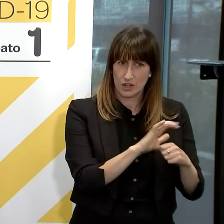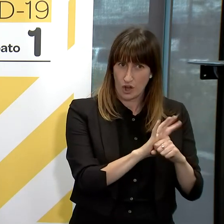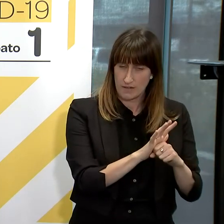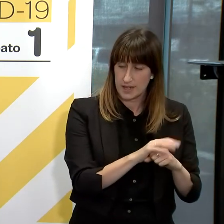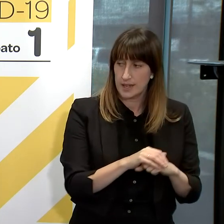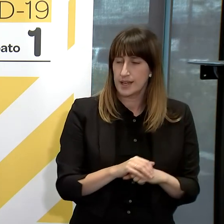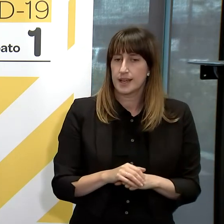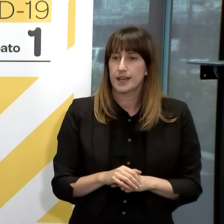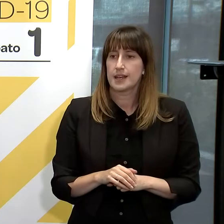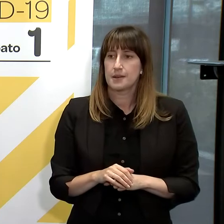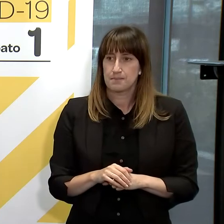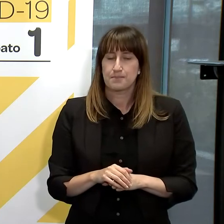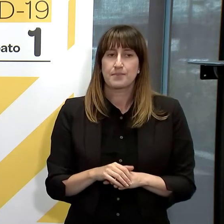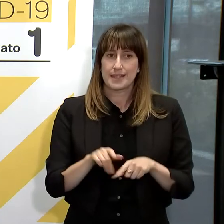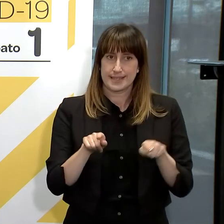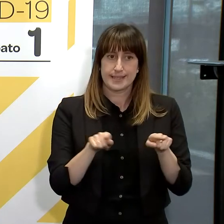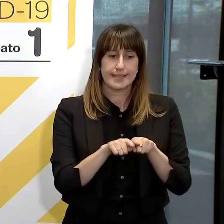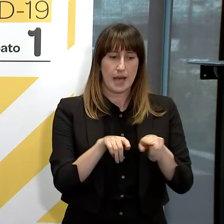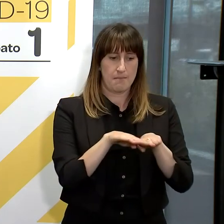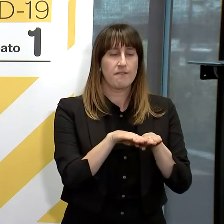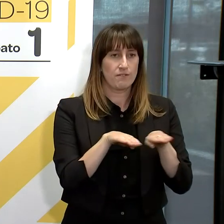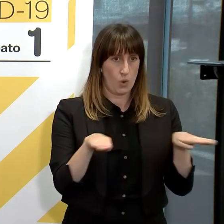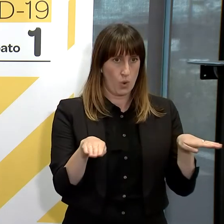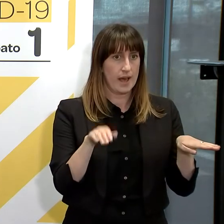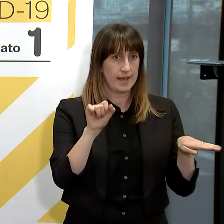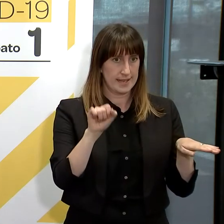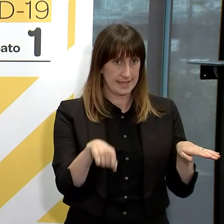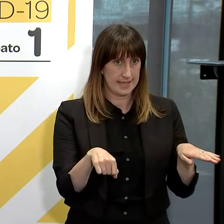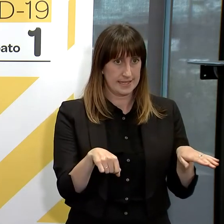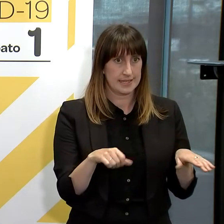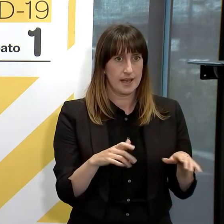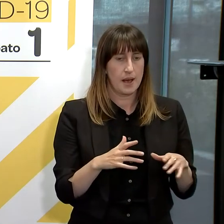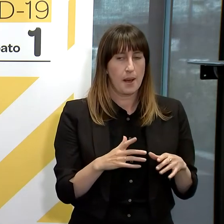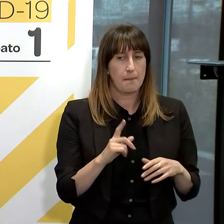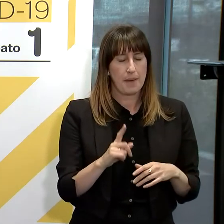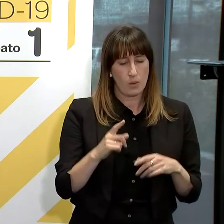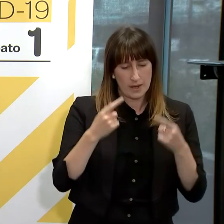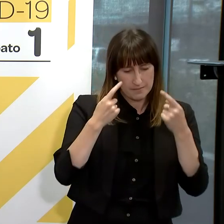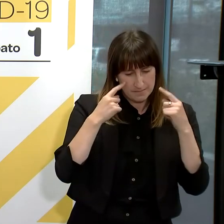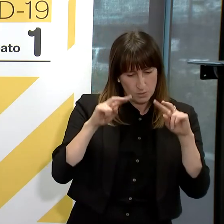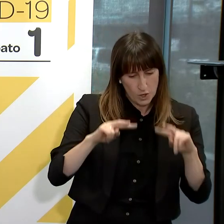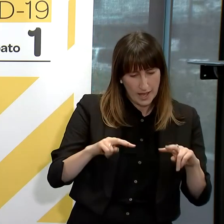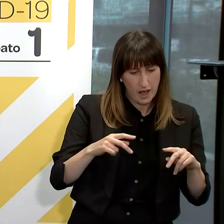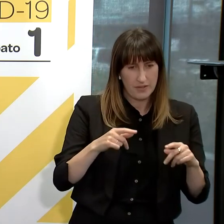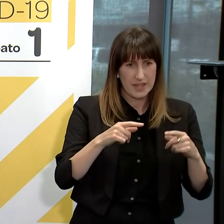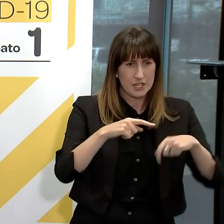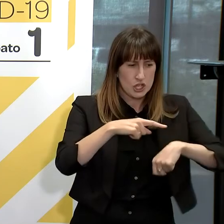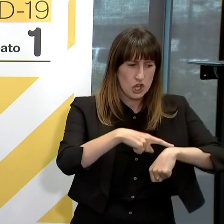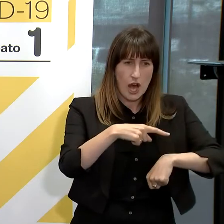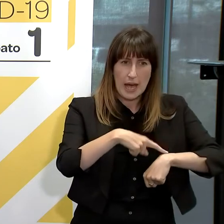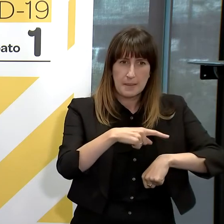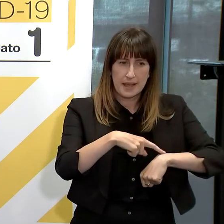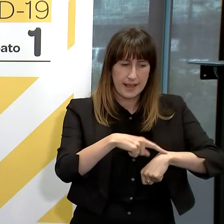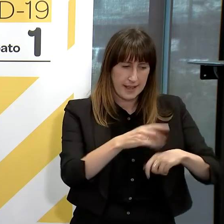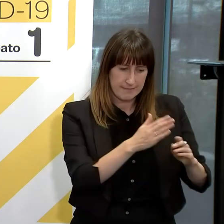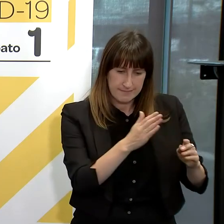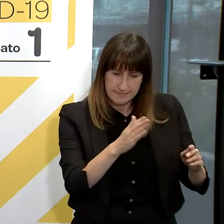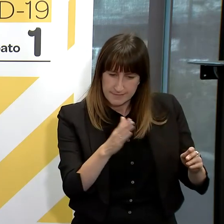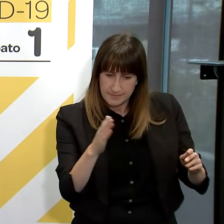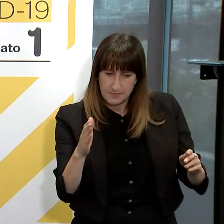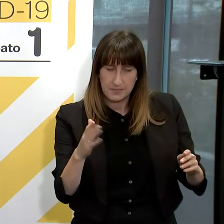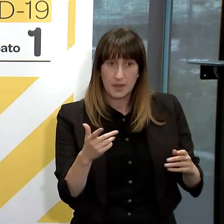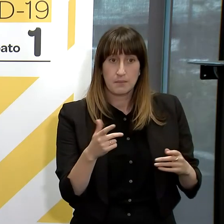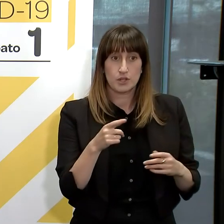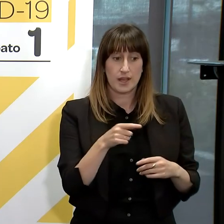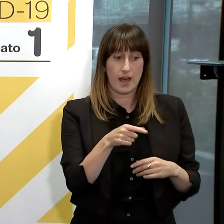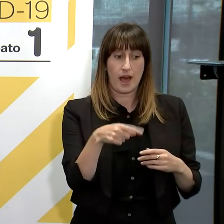as some of the other cases, but we're just really looking at the timelines here because what we've seen with the other cases